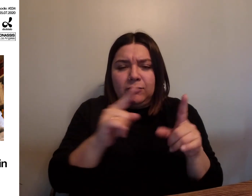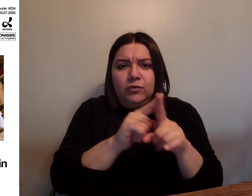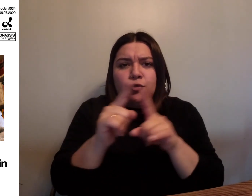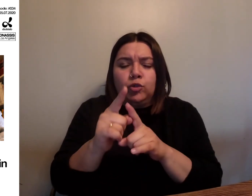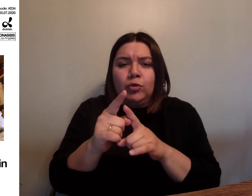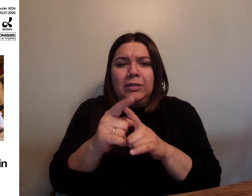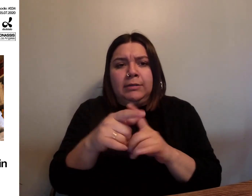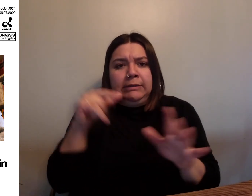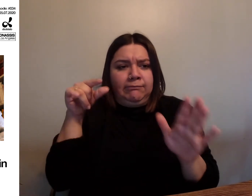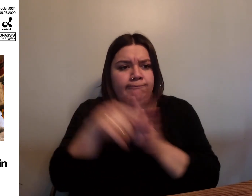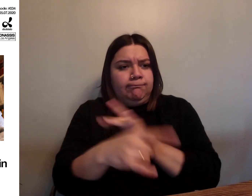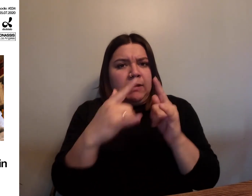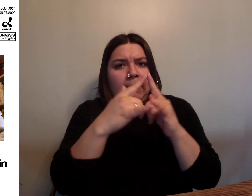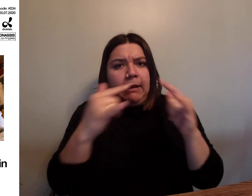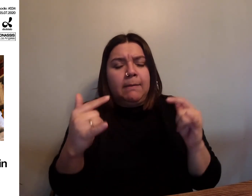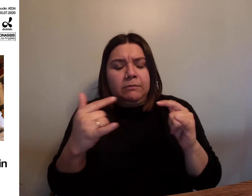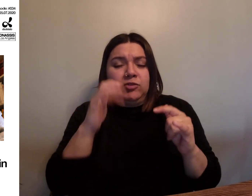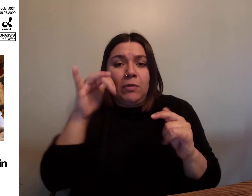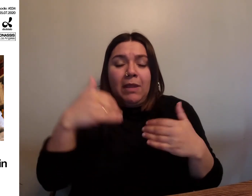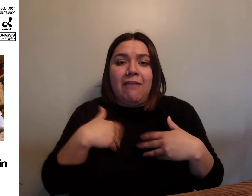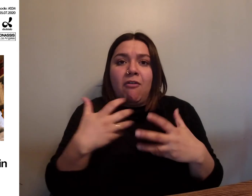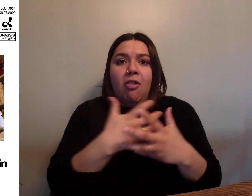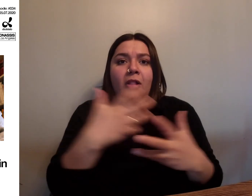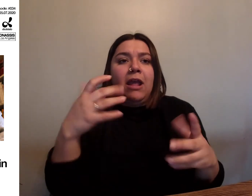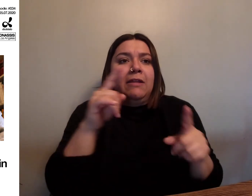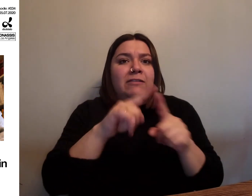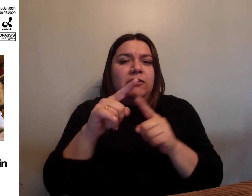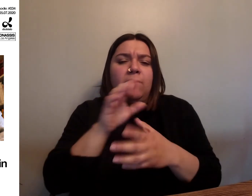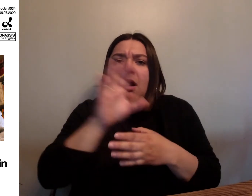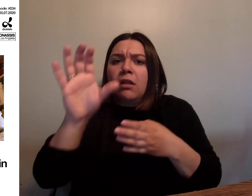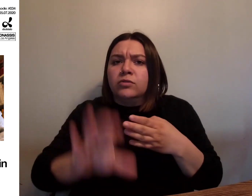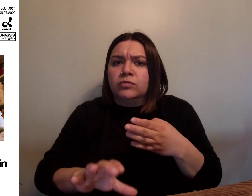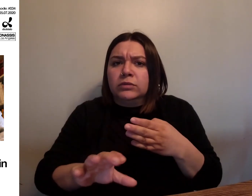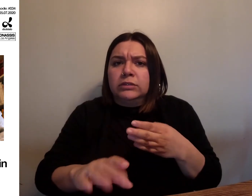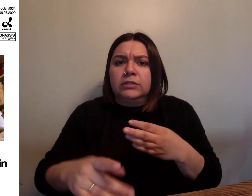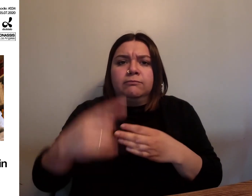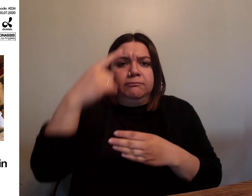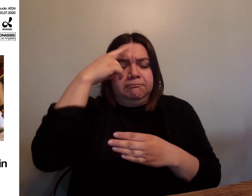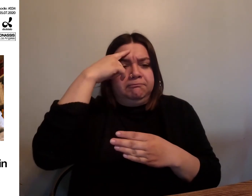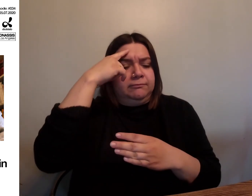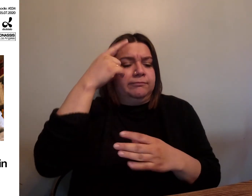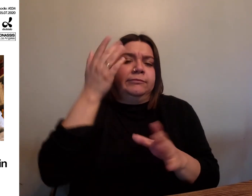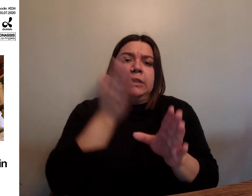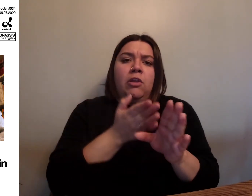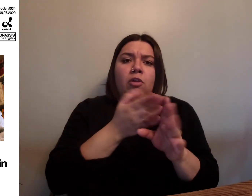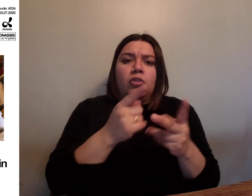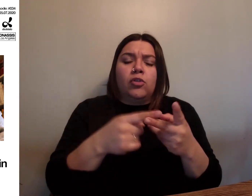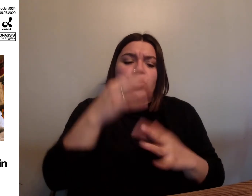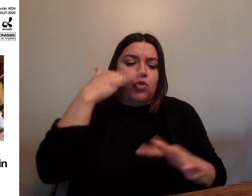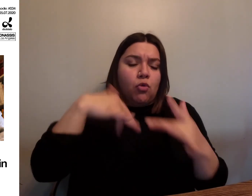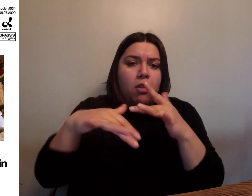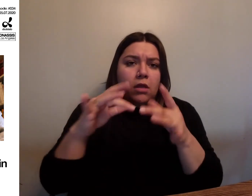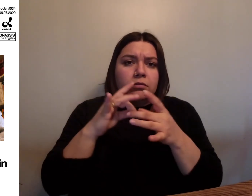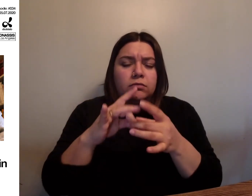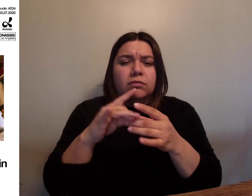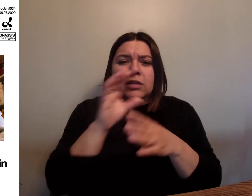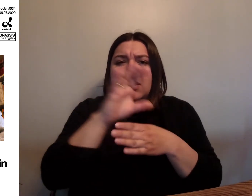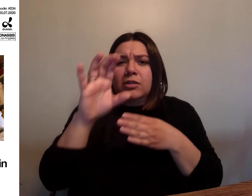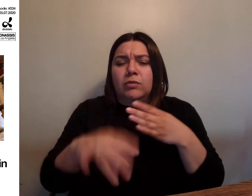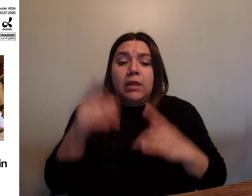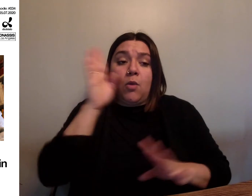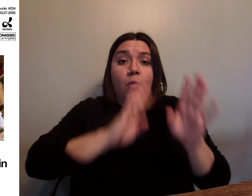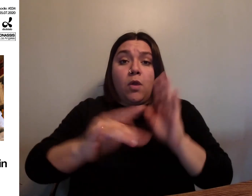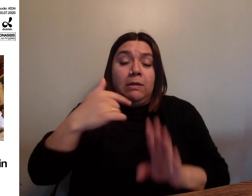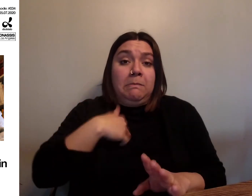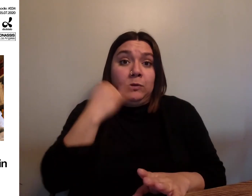And so there are psychological and sociological consequences that worry me, because if